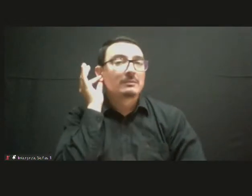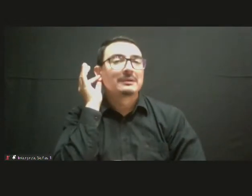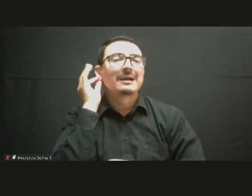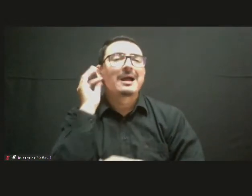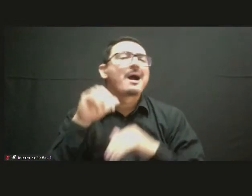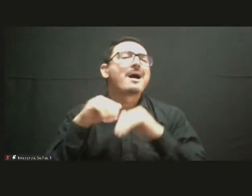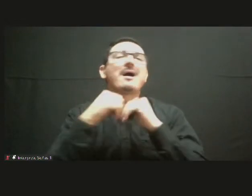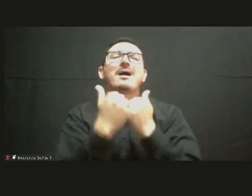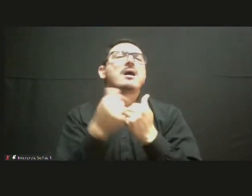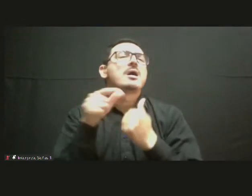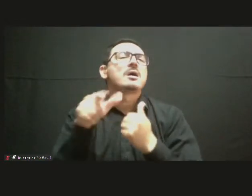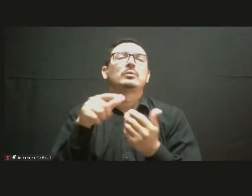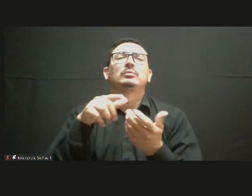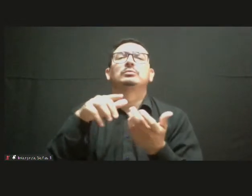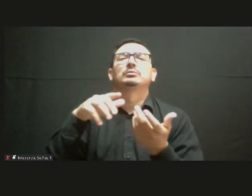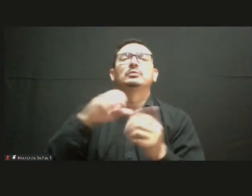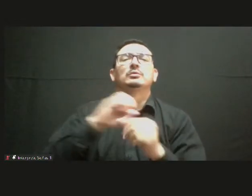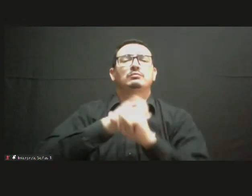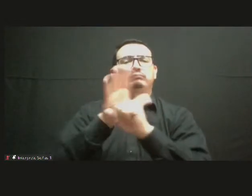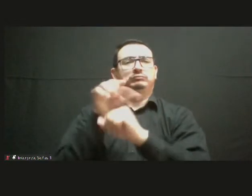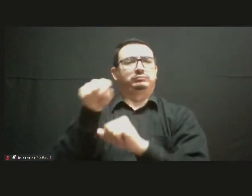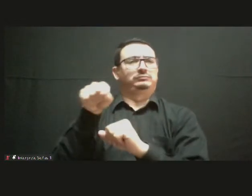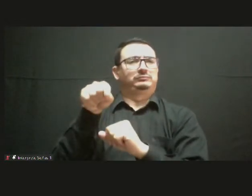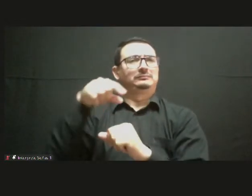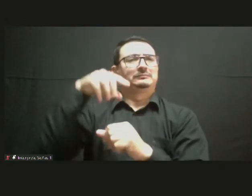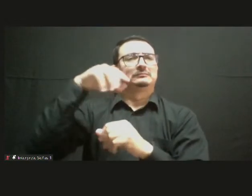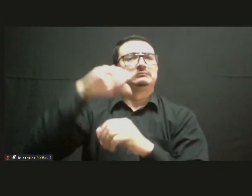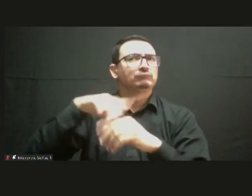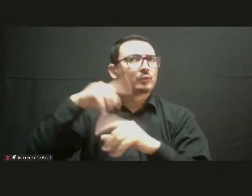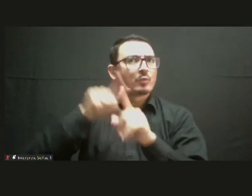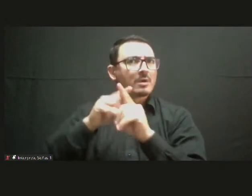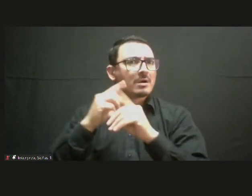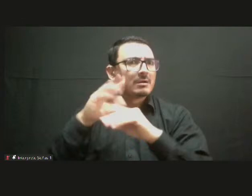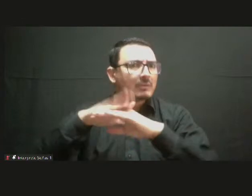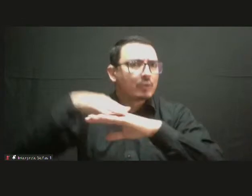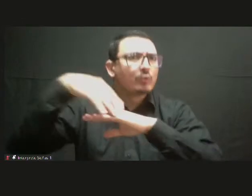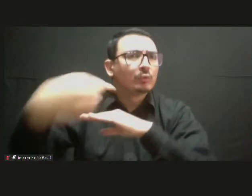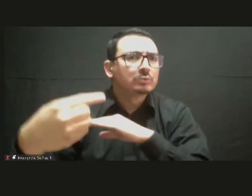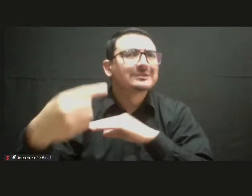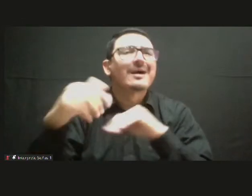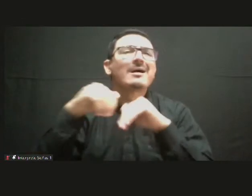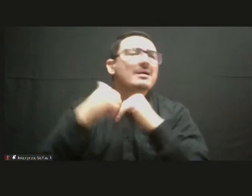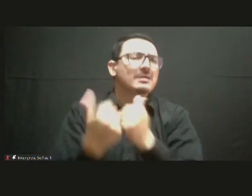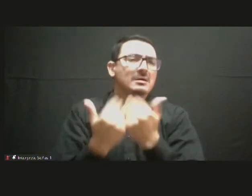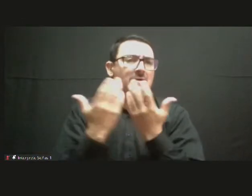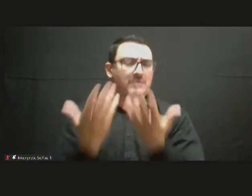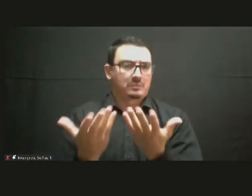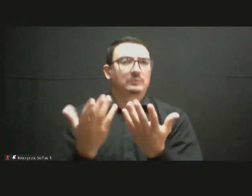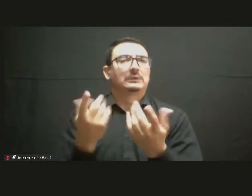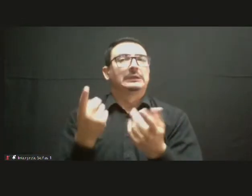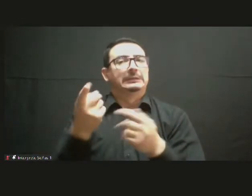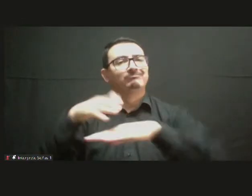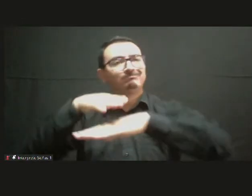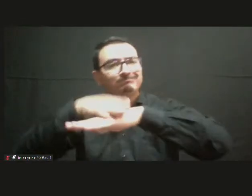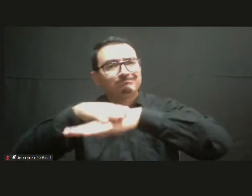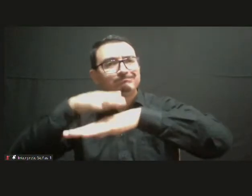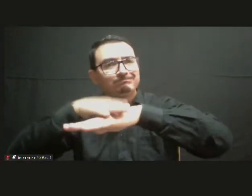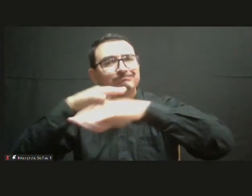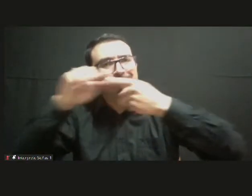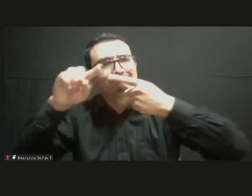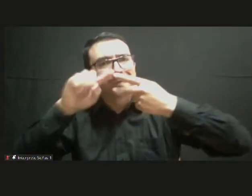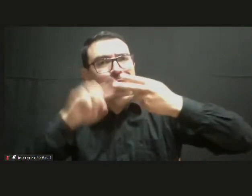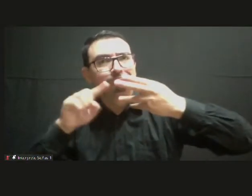the recovery from COVID-19 in the sector in 3 pilot countries in the America: Costa